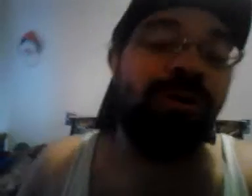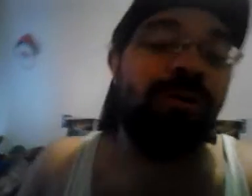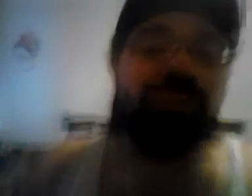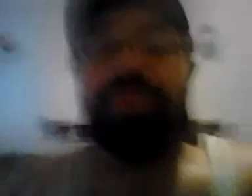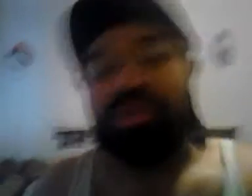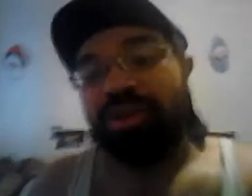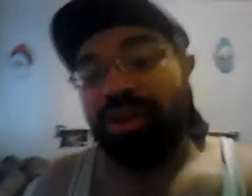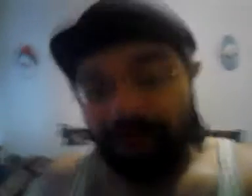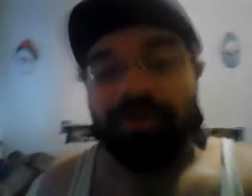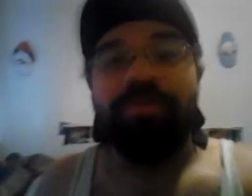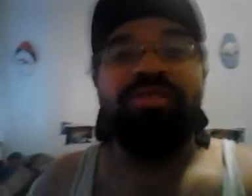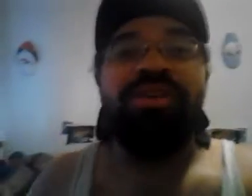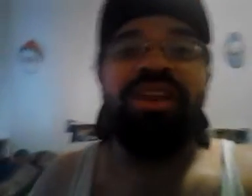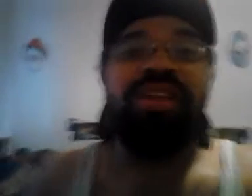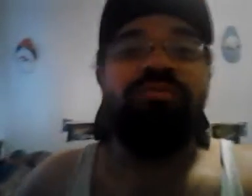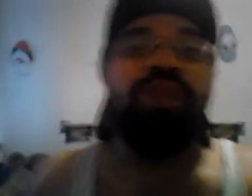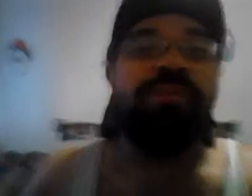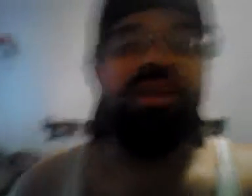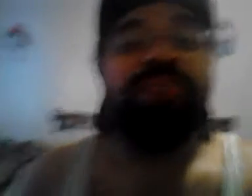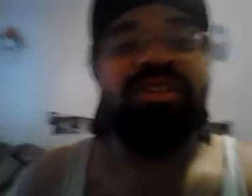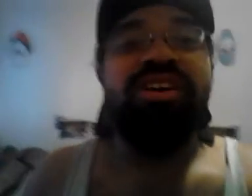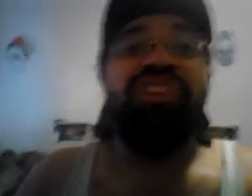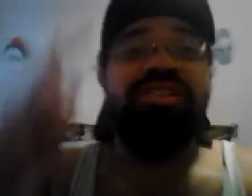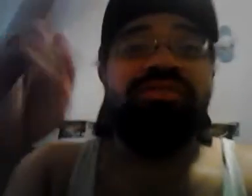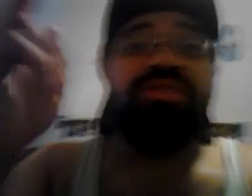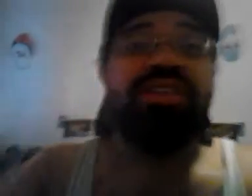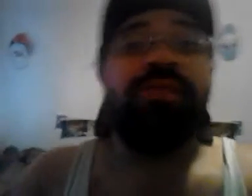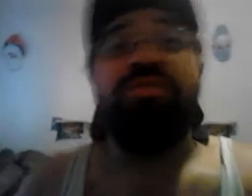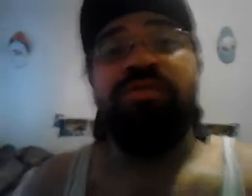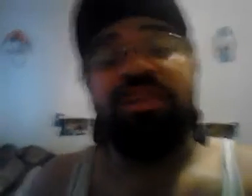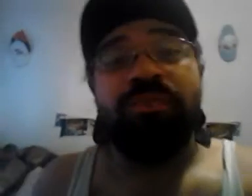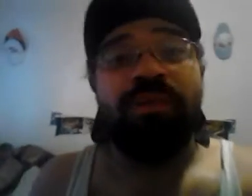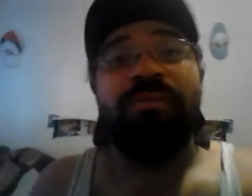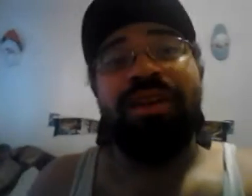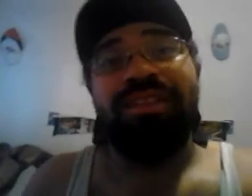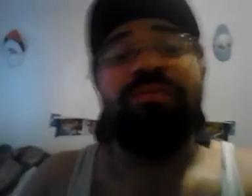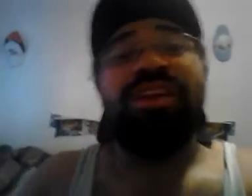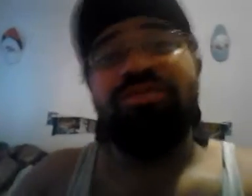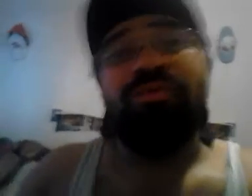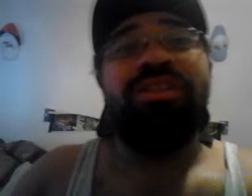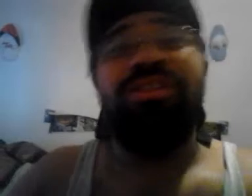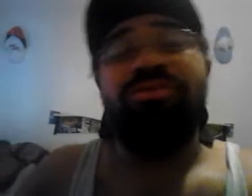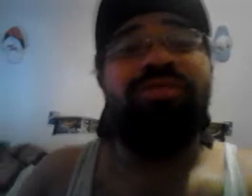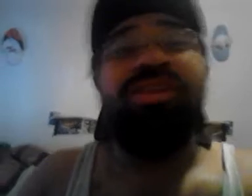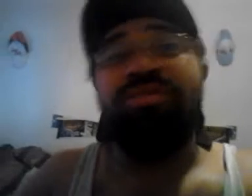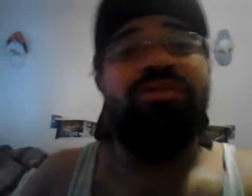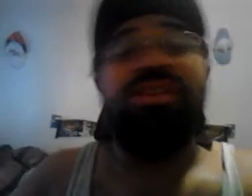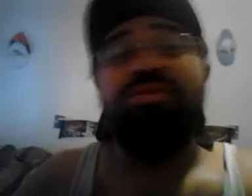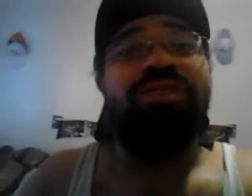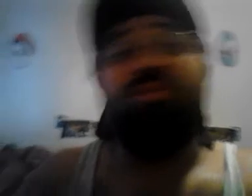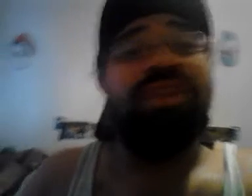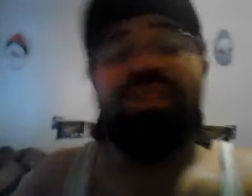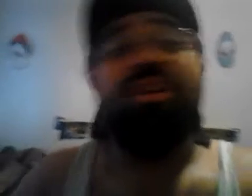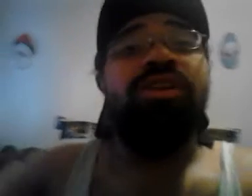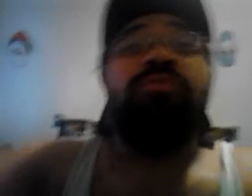the place, all the place, gonna get it. It's right back at the basic. Chocolate the deuce inside, we do it, takes a baby, man. I double his back. You know what it is, know what it is, know what it is, know what it is, know what it is. Real